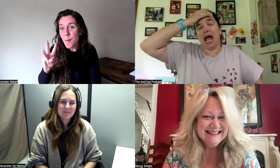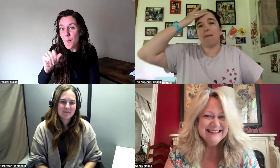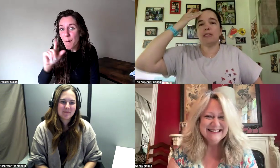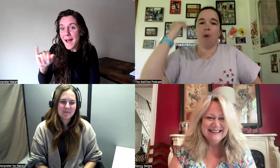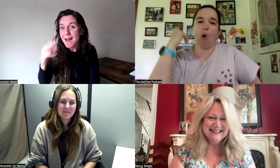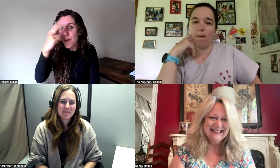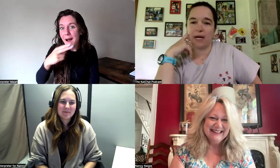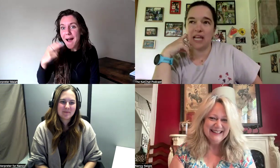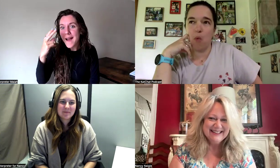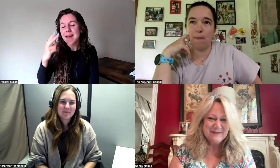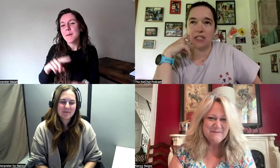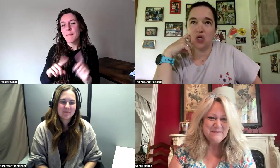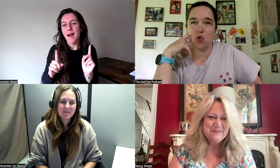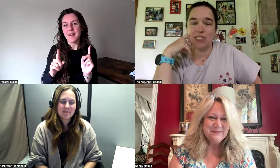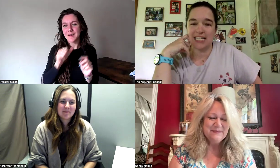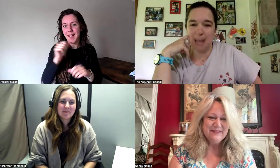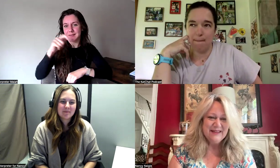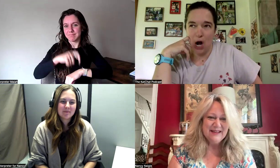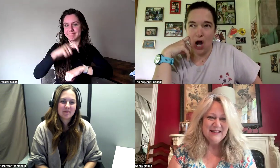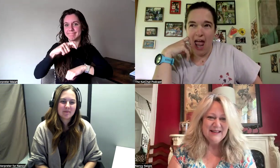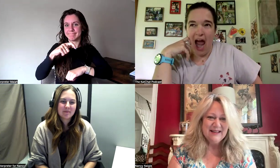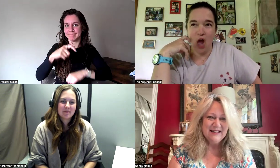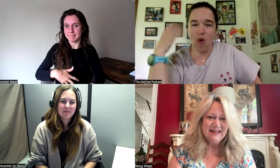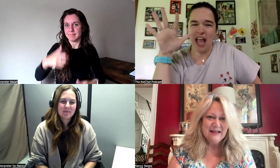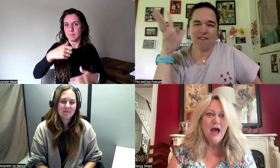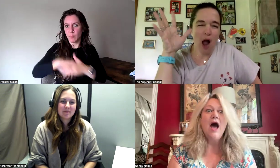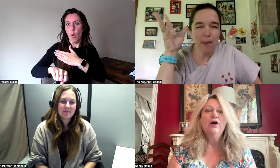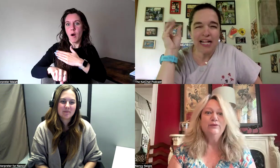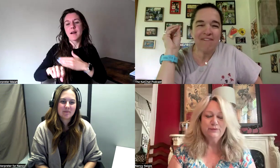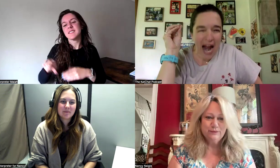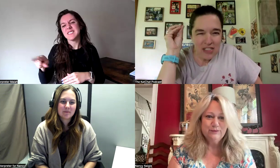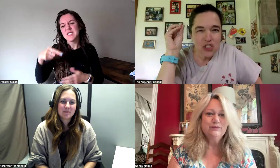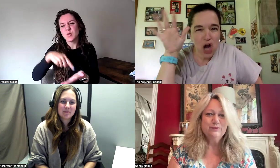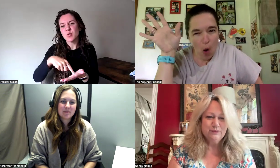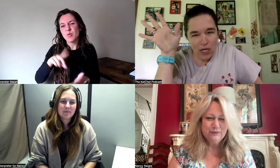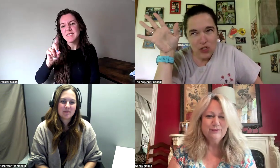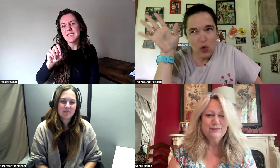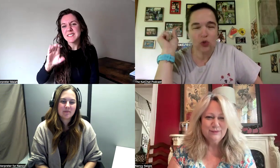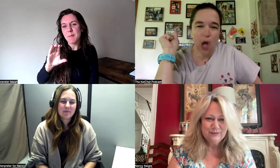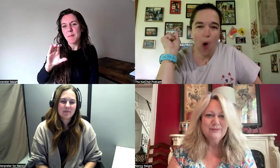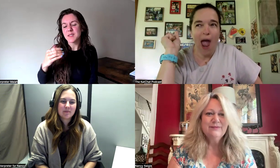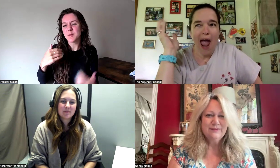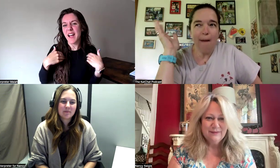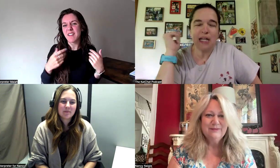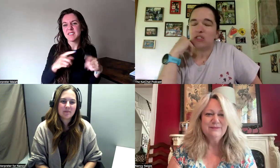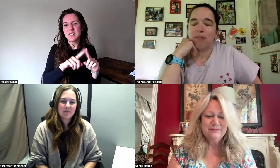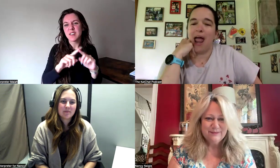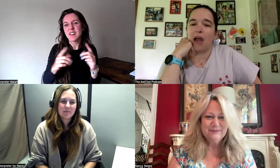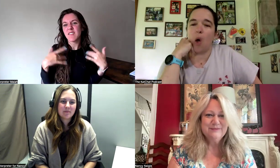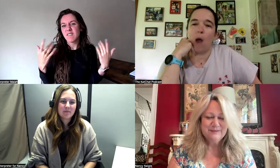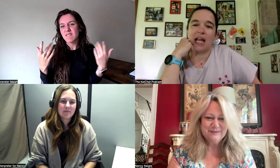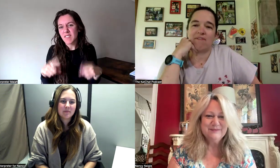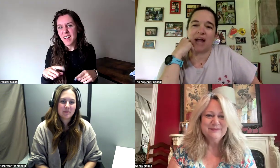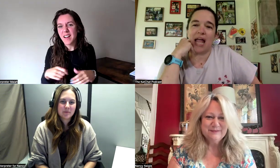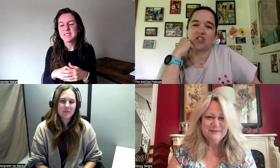right at the time he's born because he will be due in December. I already have a Oh, couple of events going to, so I might just